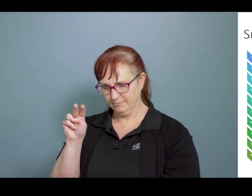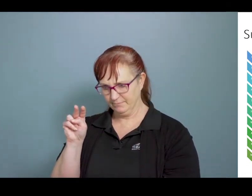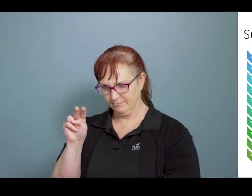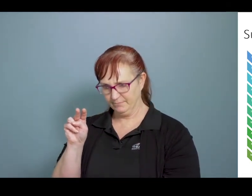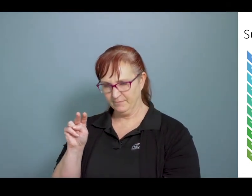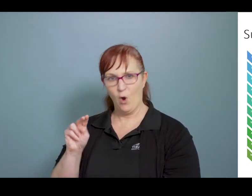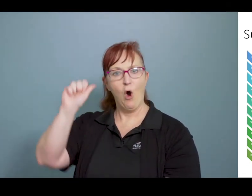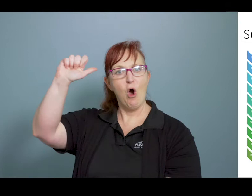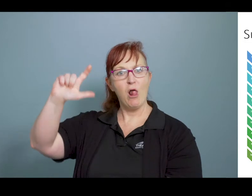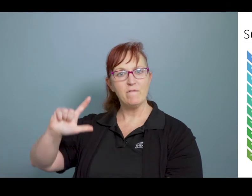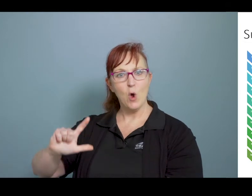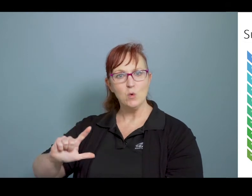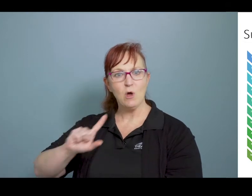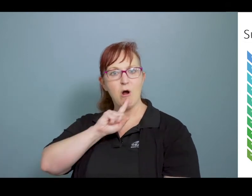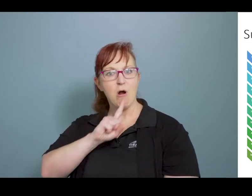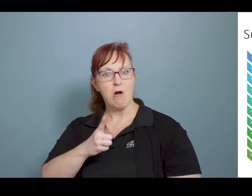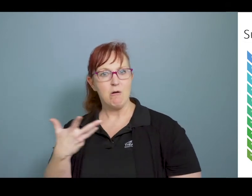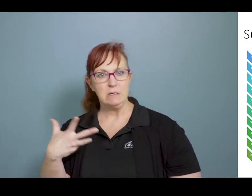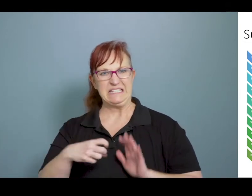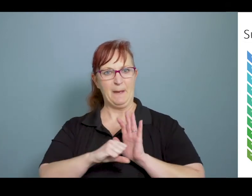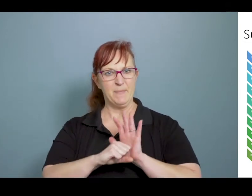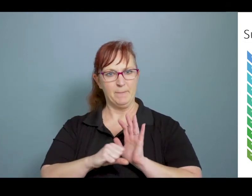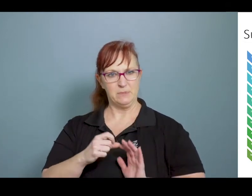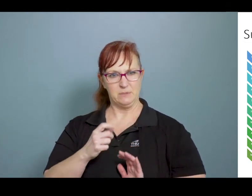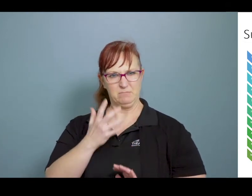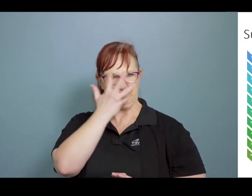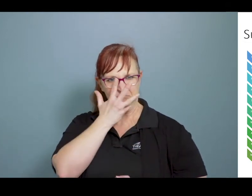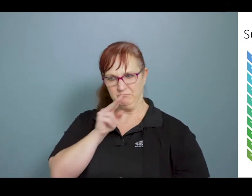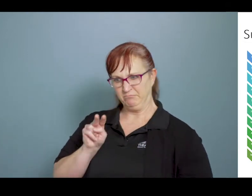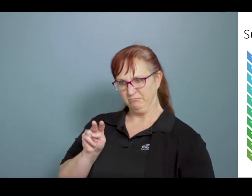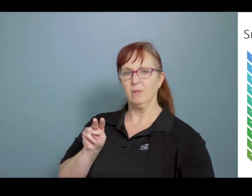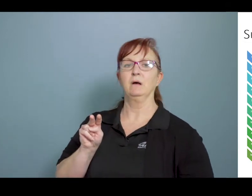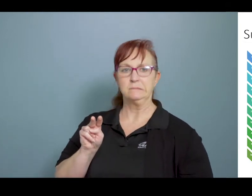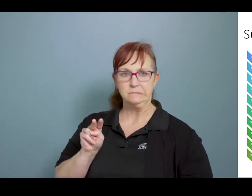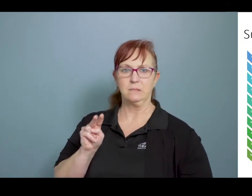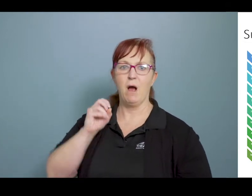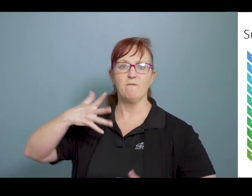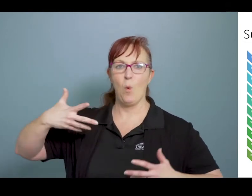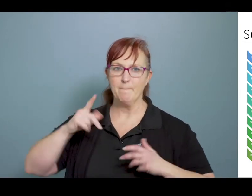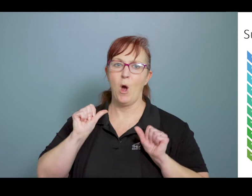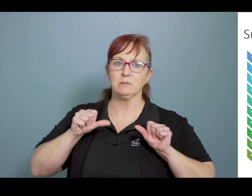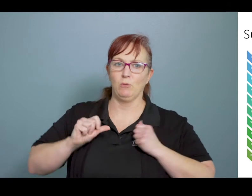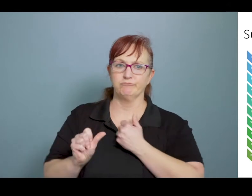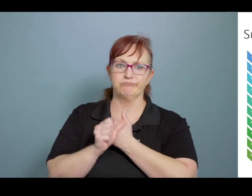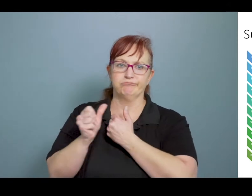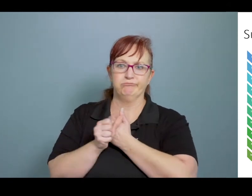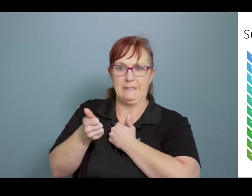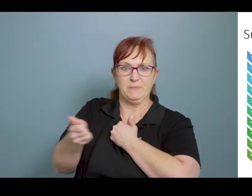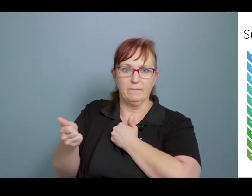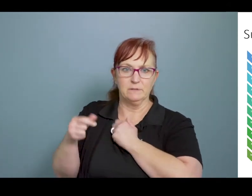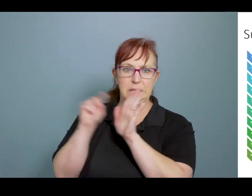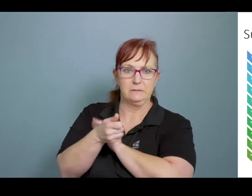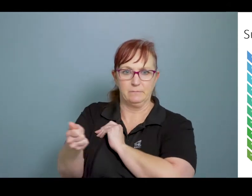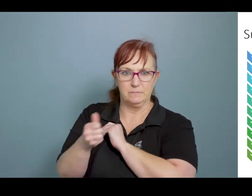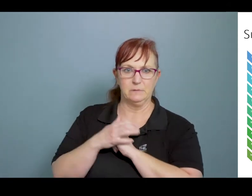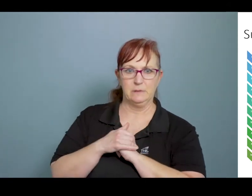withdrawal, anger, recklessness, and dramatic mood changes. So these are, is path warm